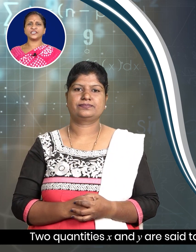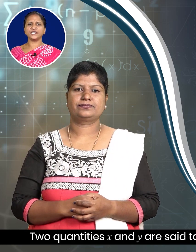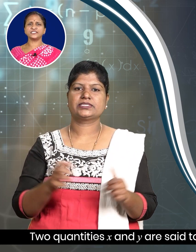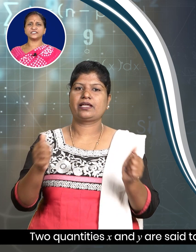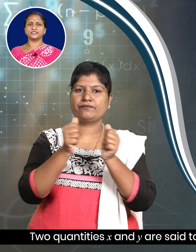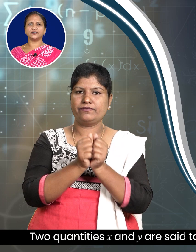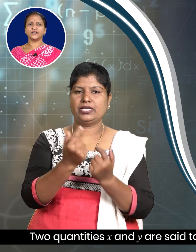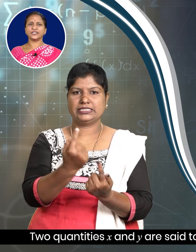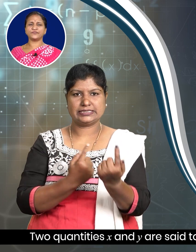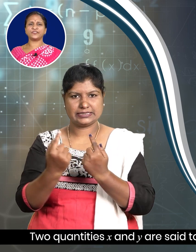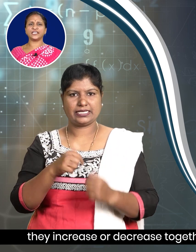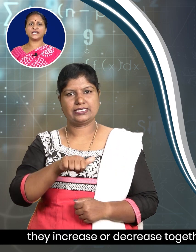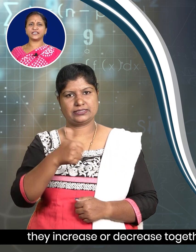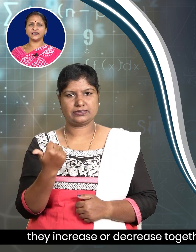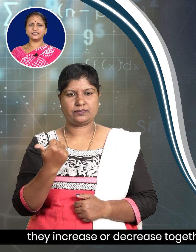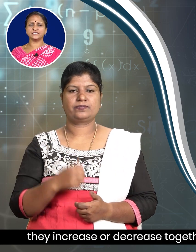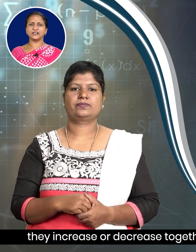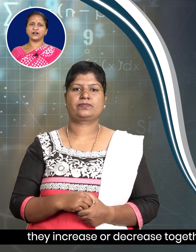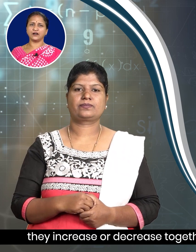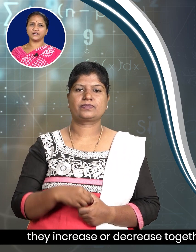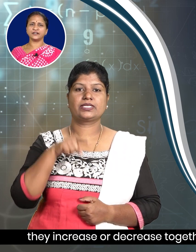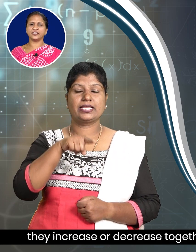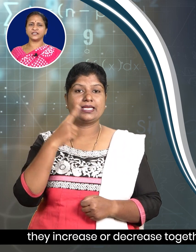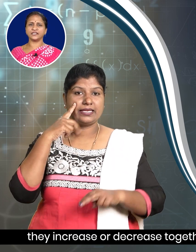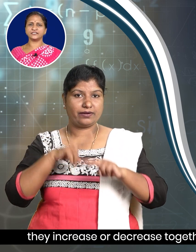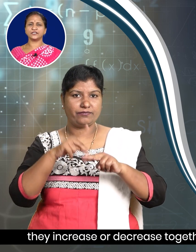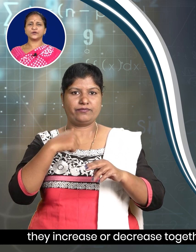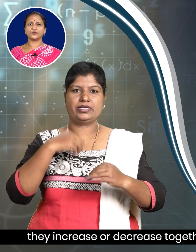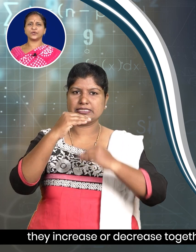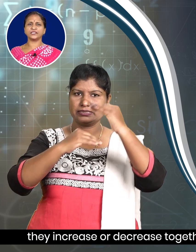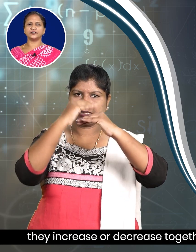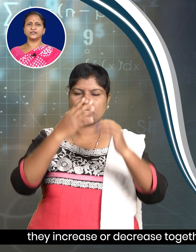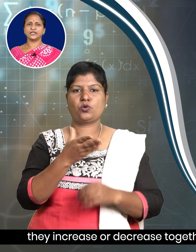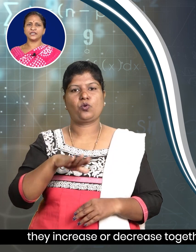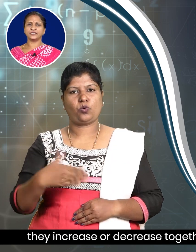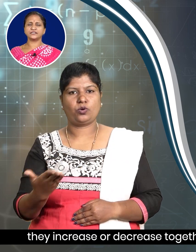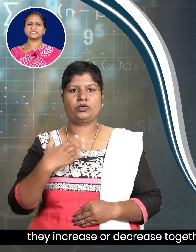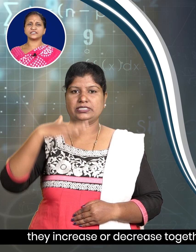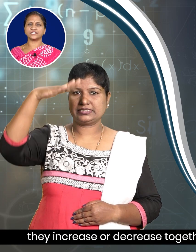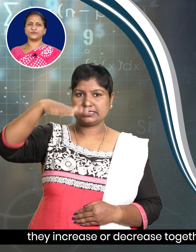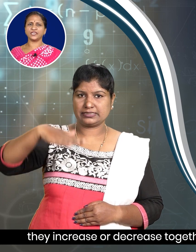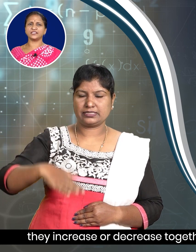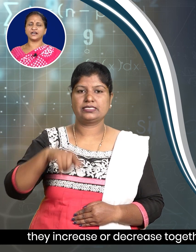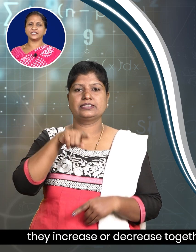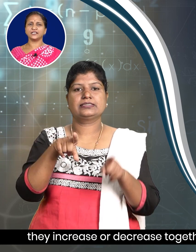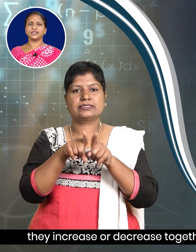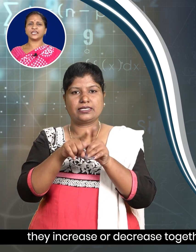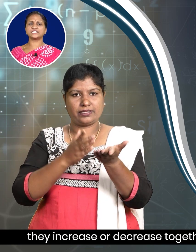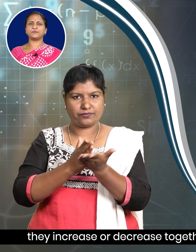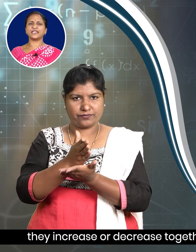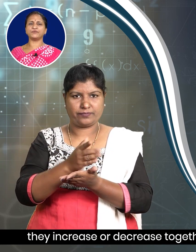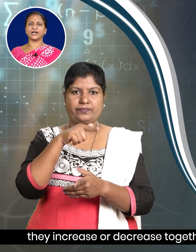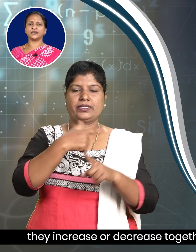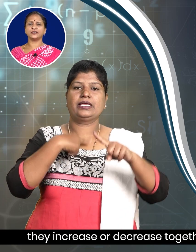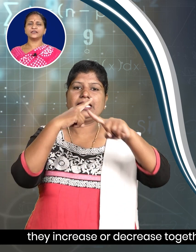with each other if they increase or decrease together in such a way that